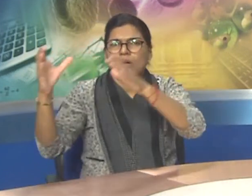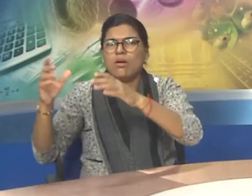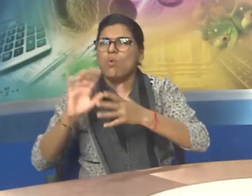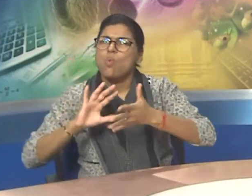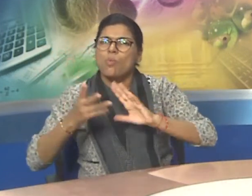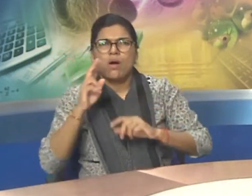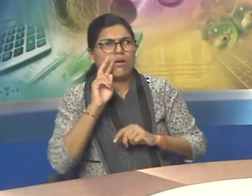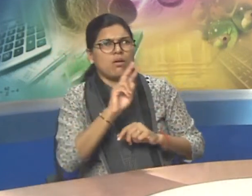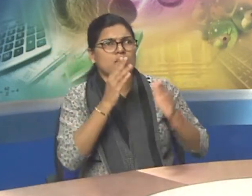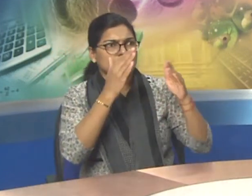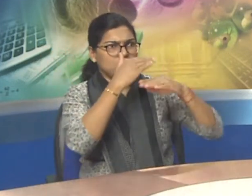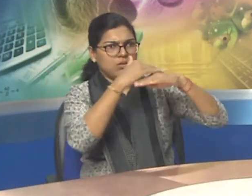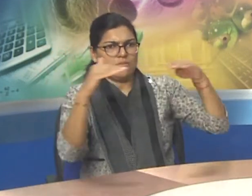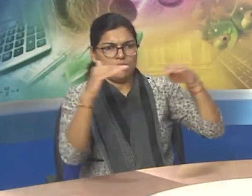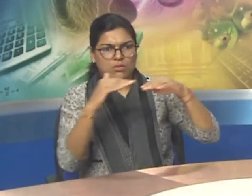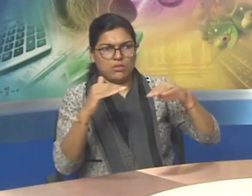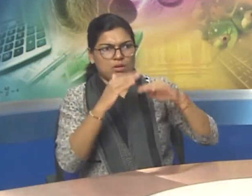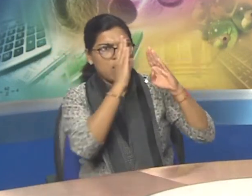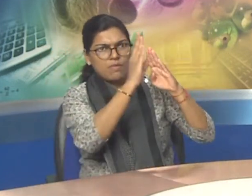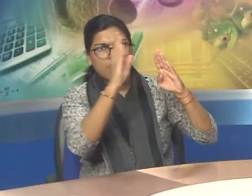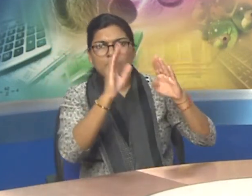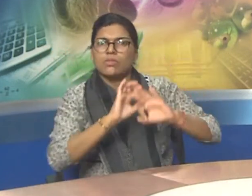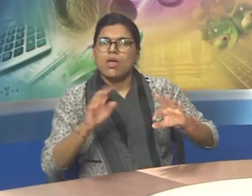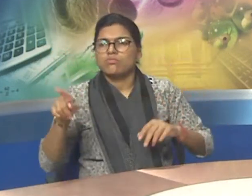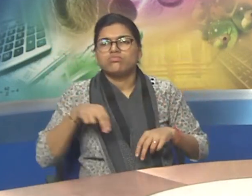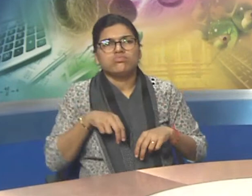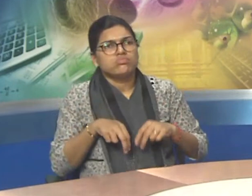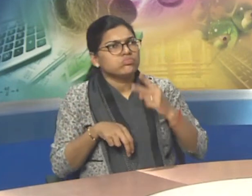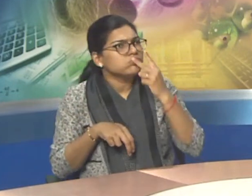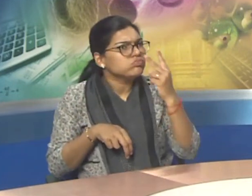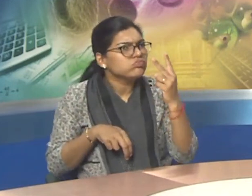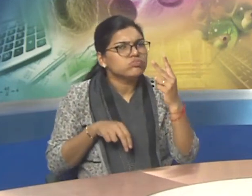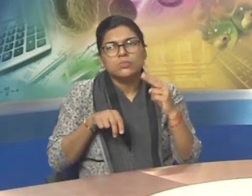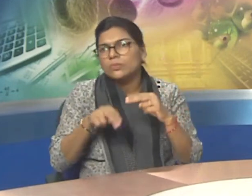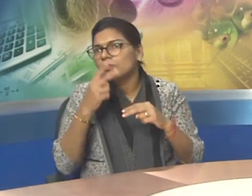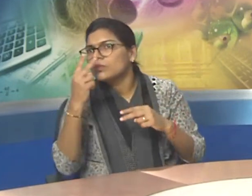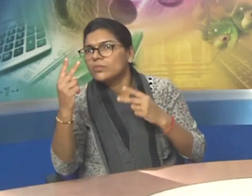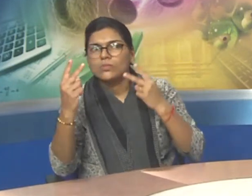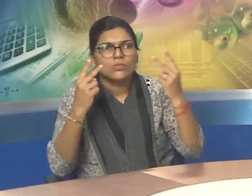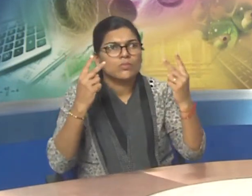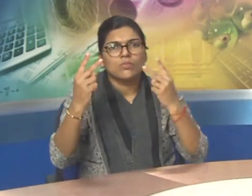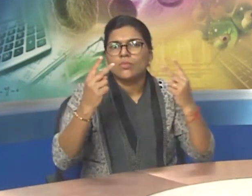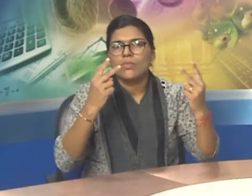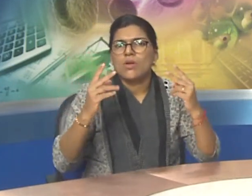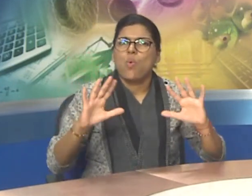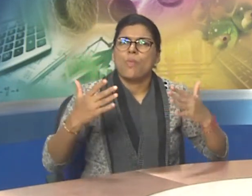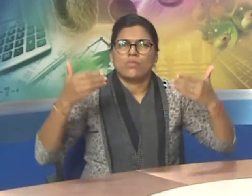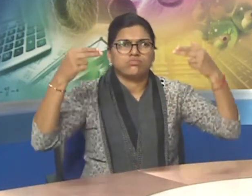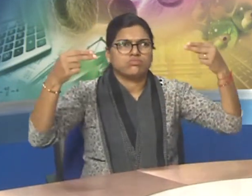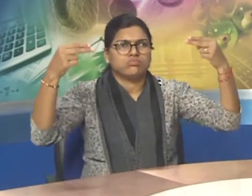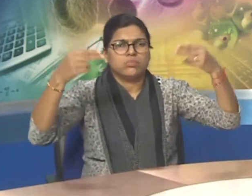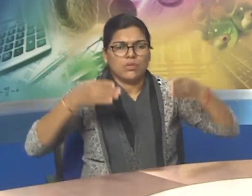the specific location, and the old books, subject wise books, they are all